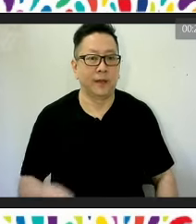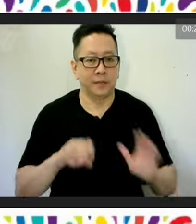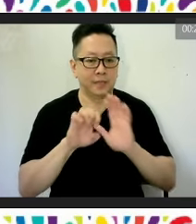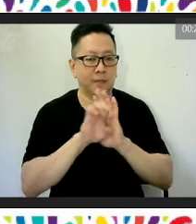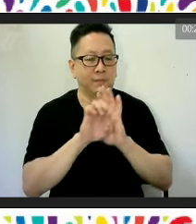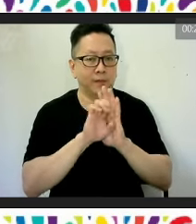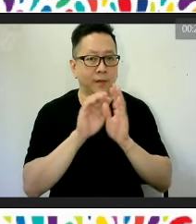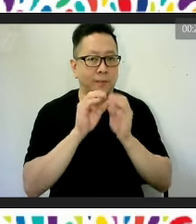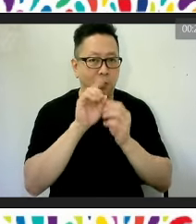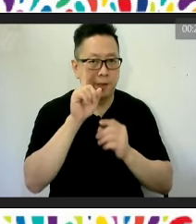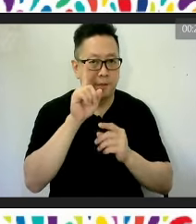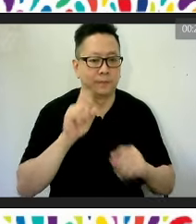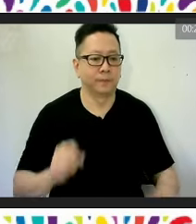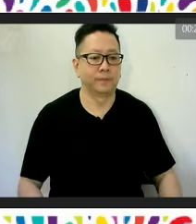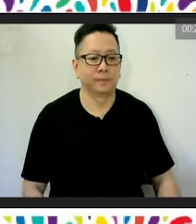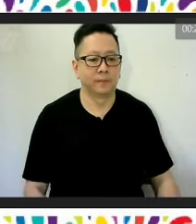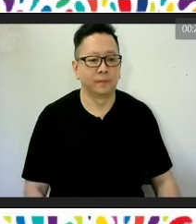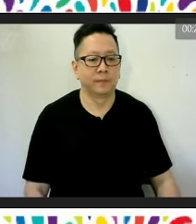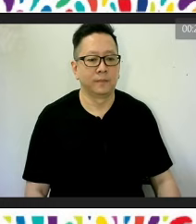Okay, example number